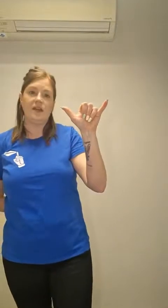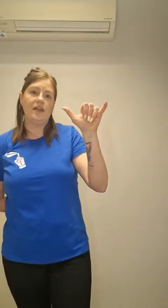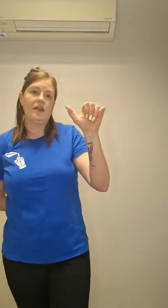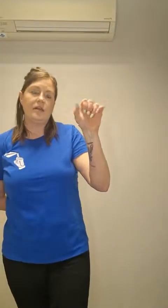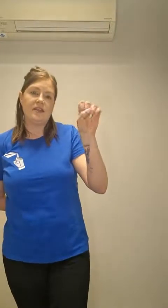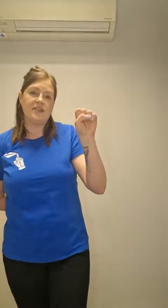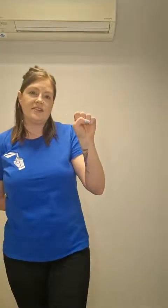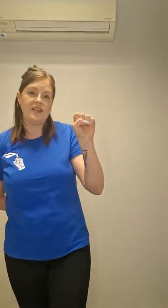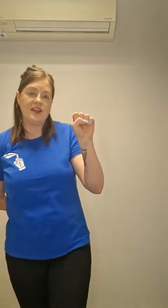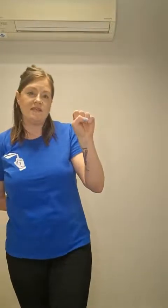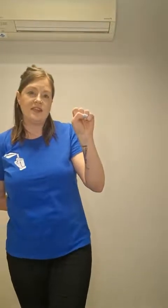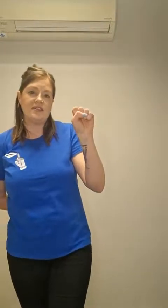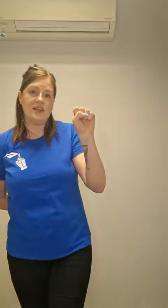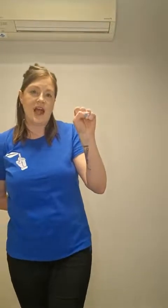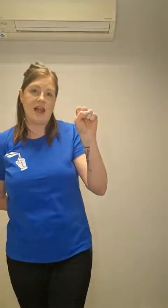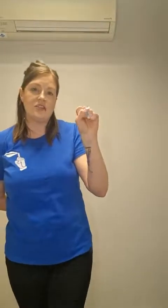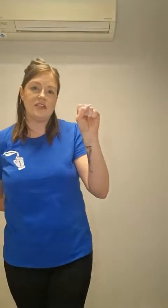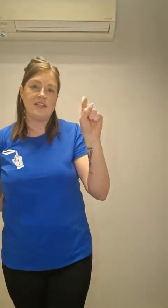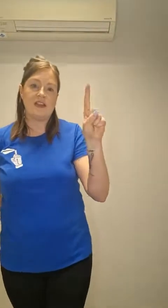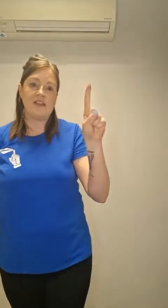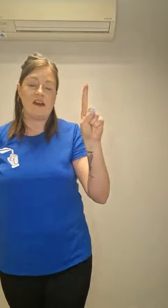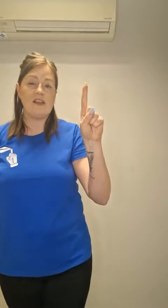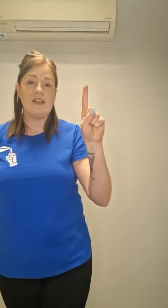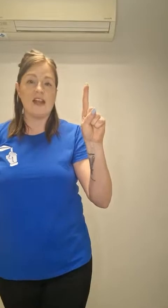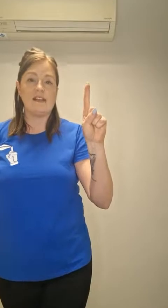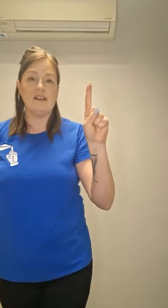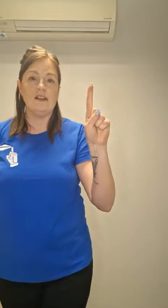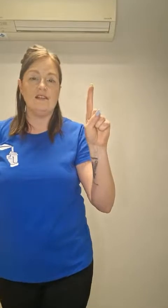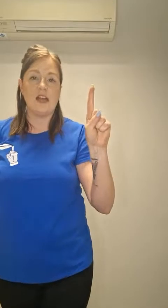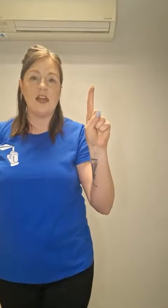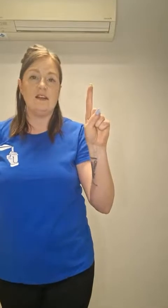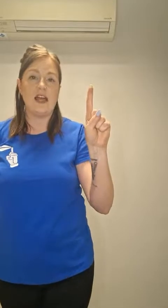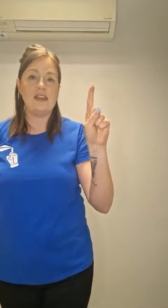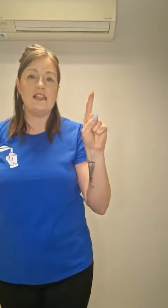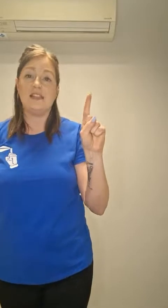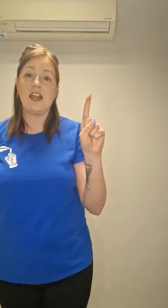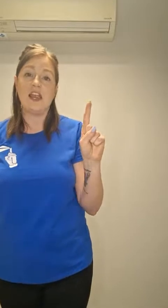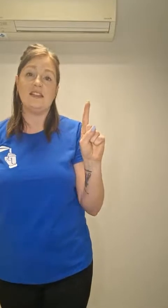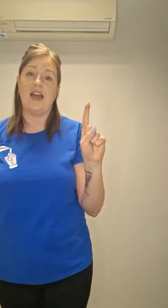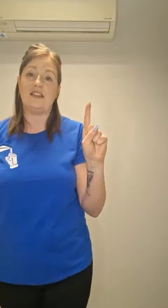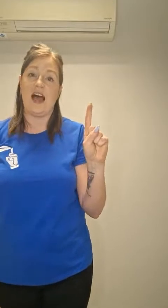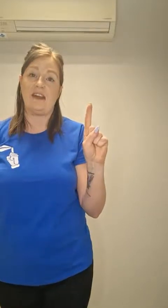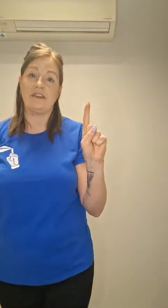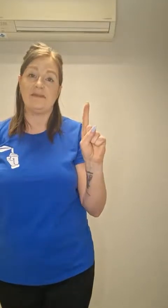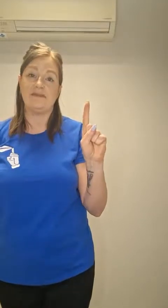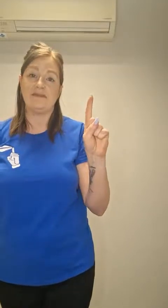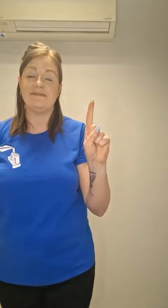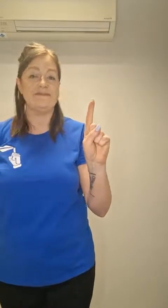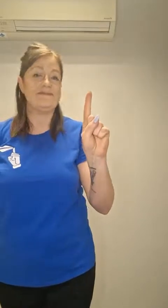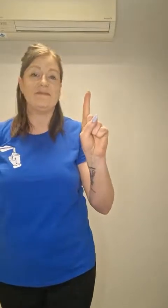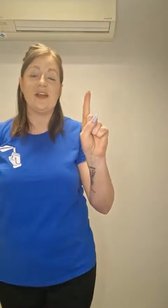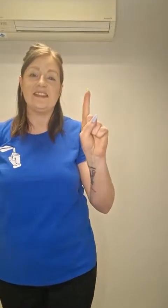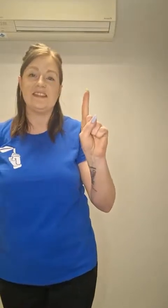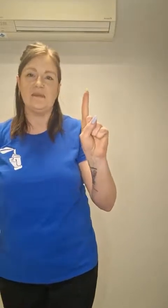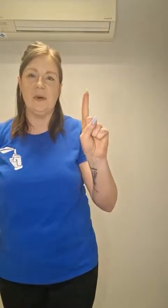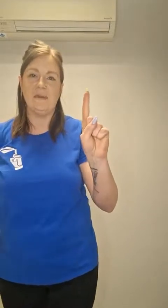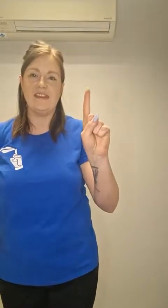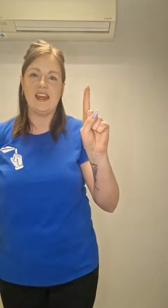We're then going to take our fist and just extend our index finger, and this is an index hand. Nice and simple, an